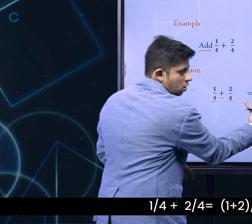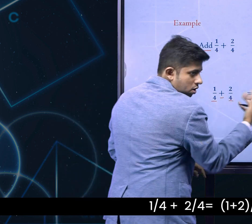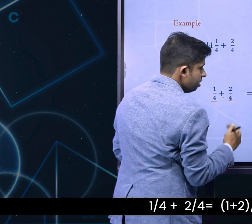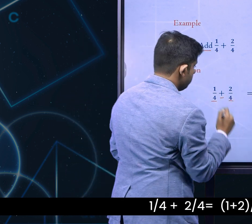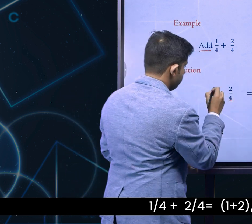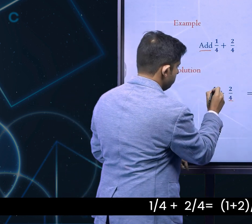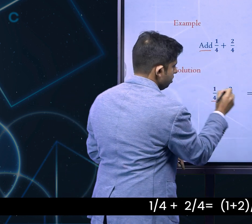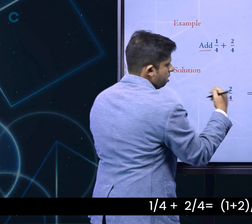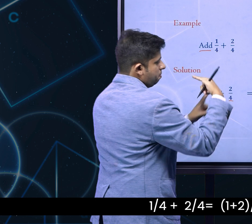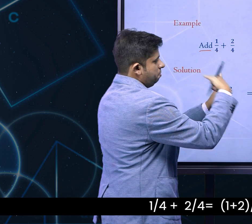1 plus 2 by 4,